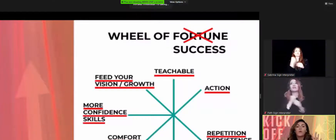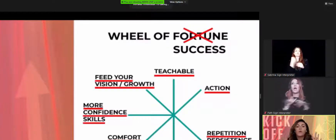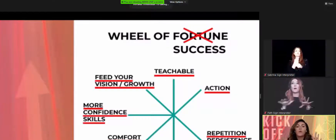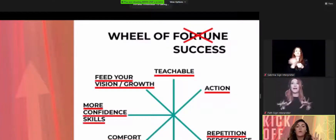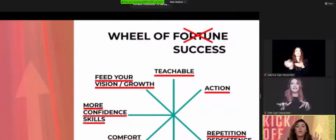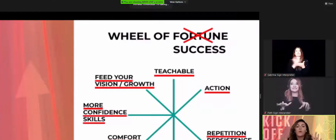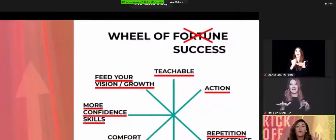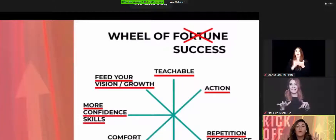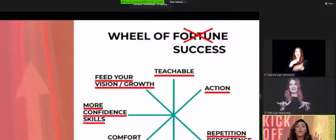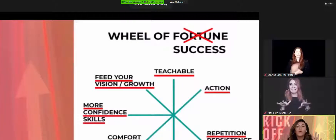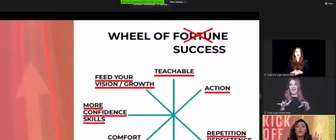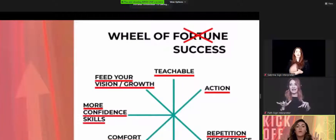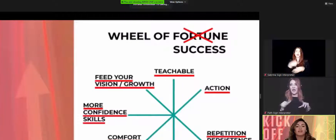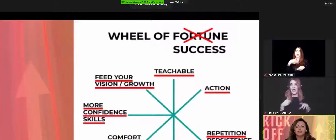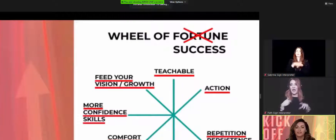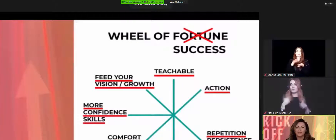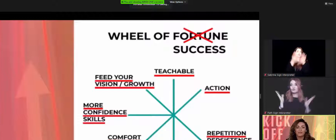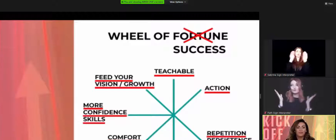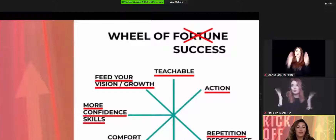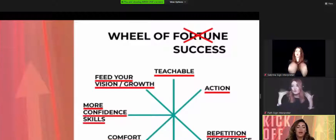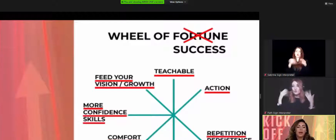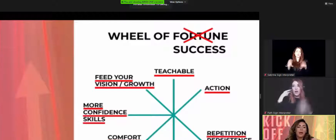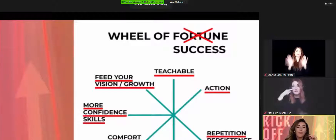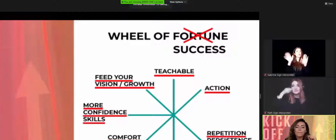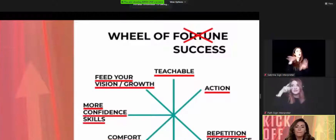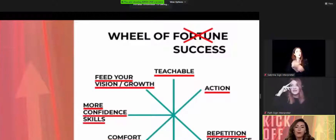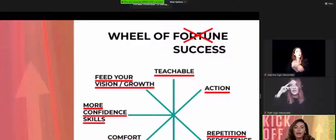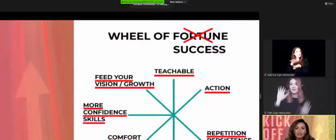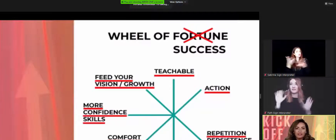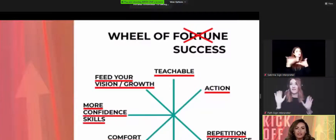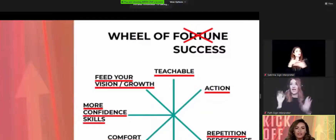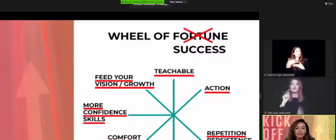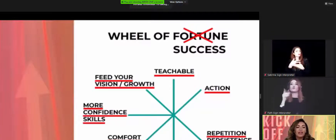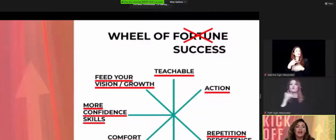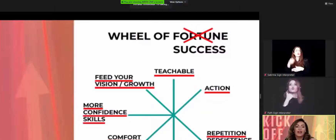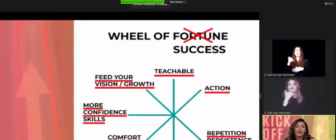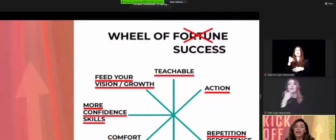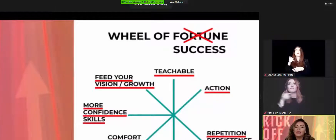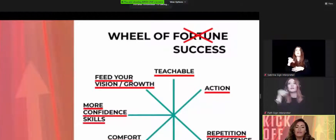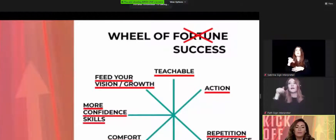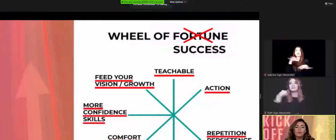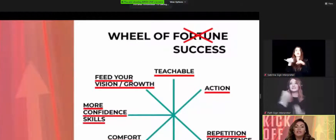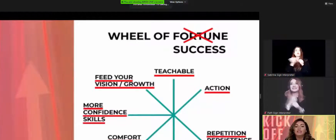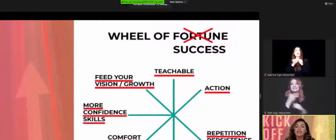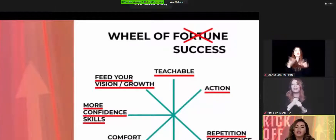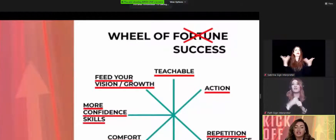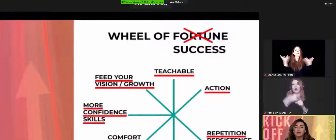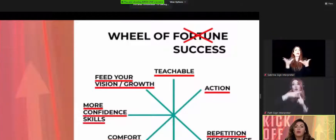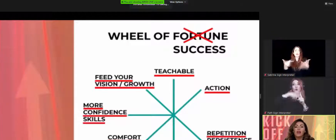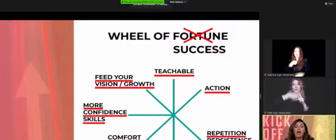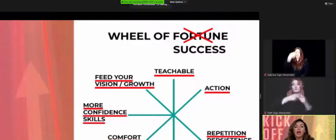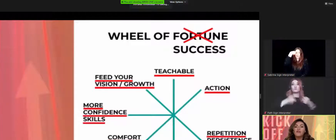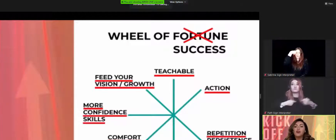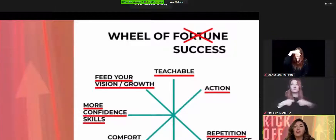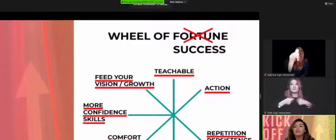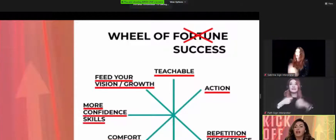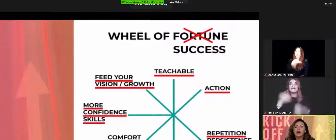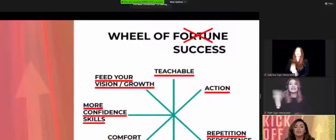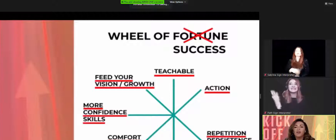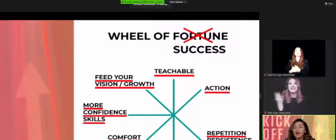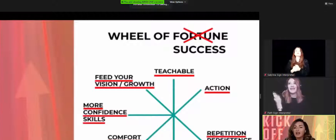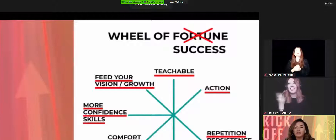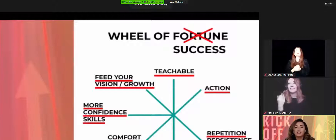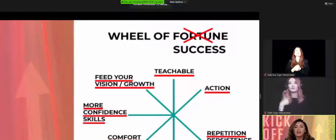know what network marketing was. But I have been teachable and followed